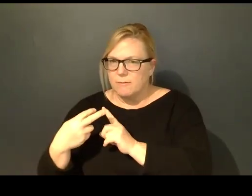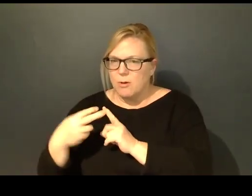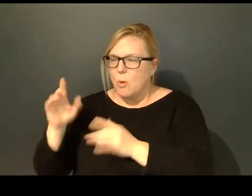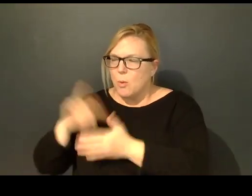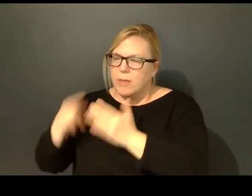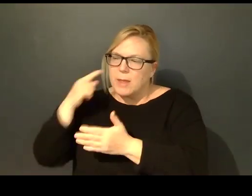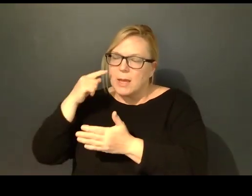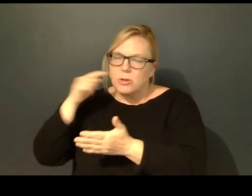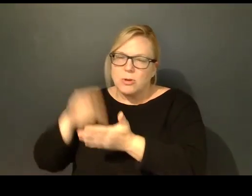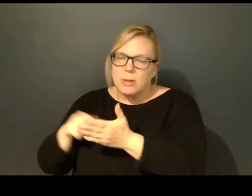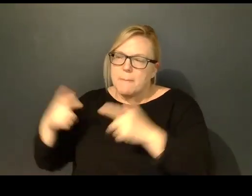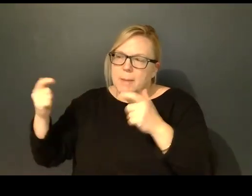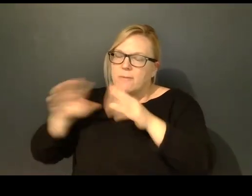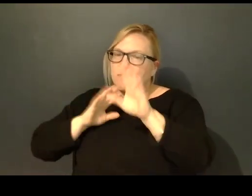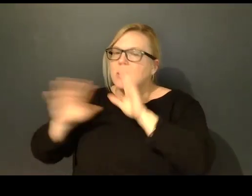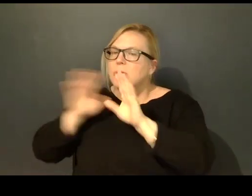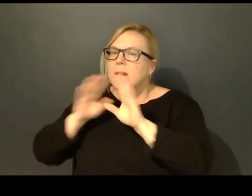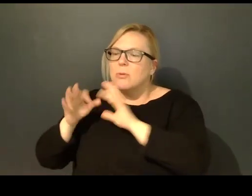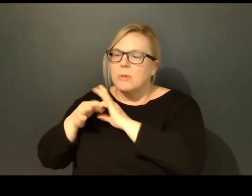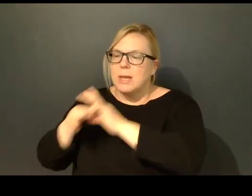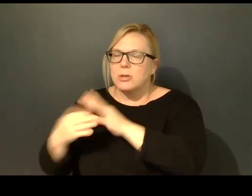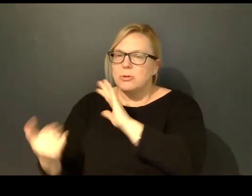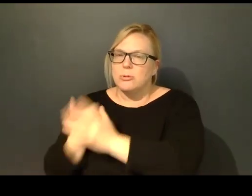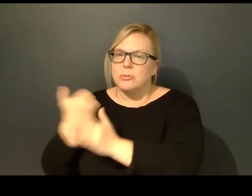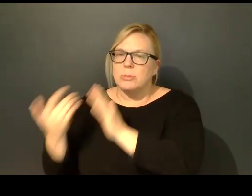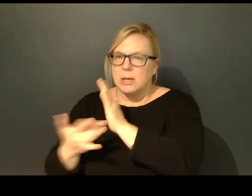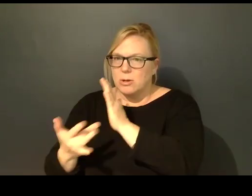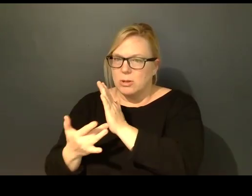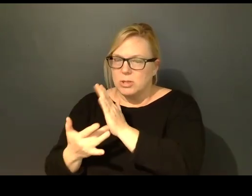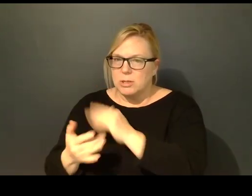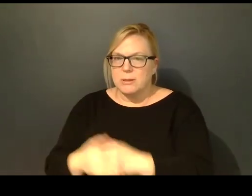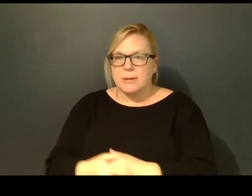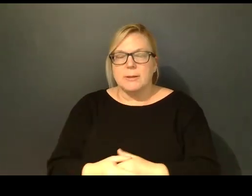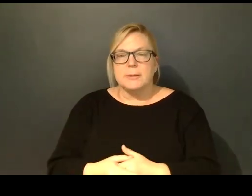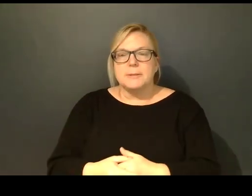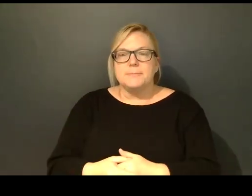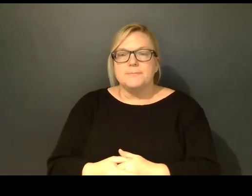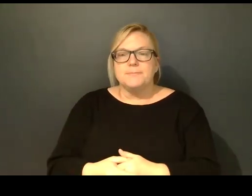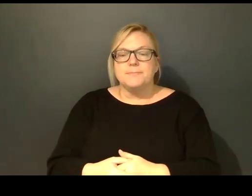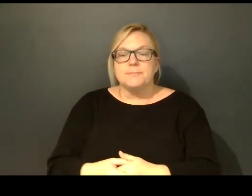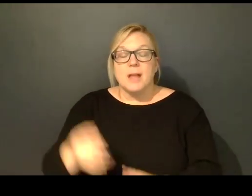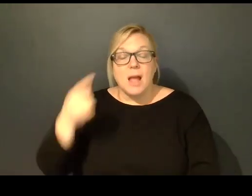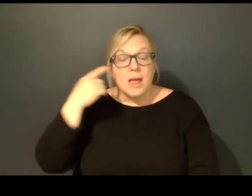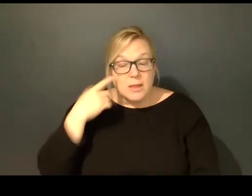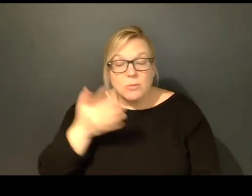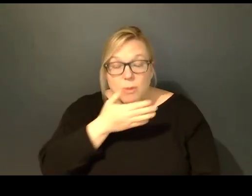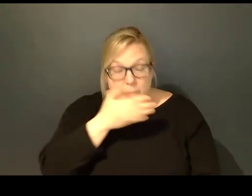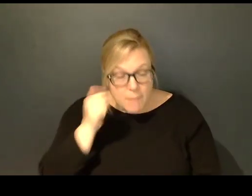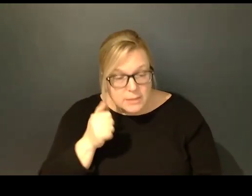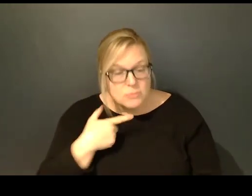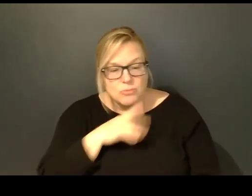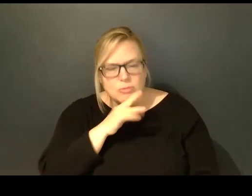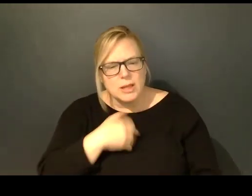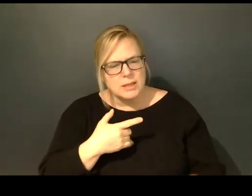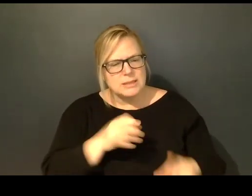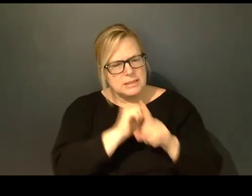biggest frustrations with technology, with newer technologies emerging currently? Well, I think you put it best when you said it's a complicated